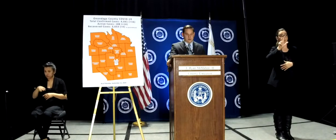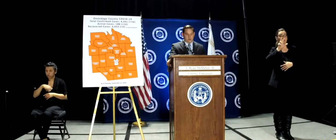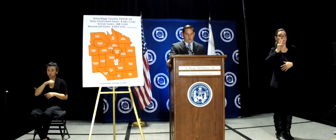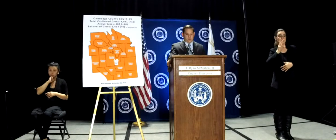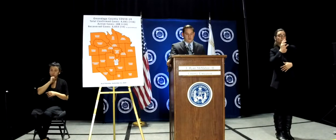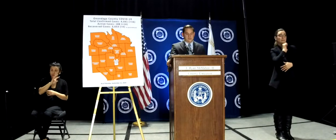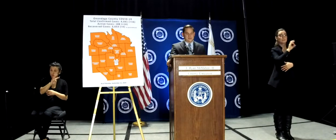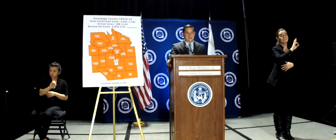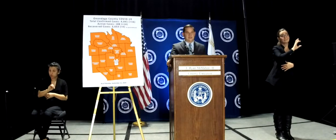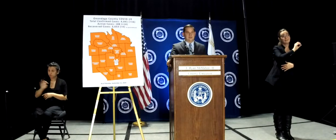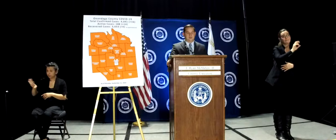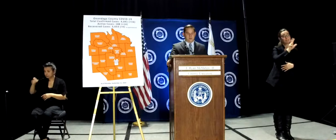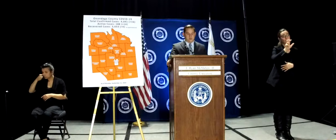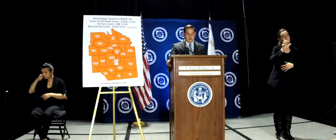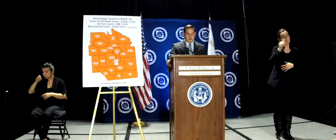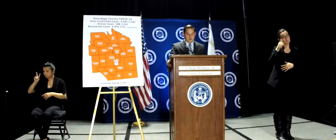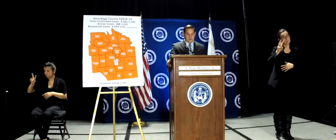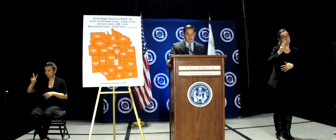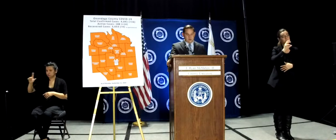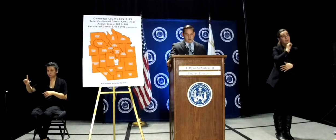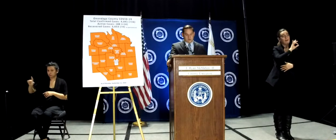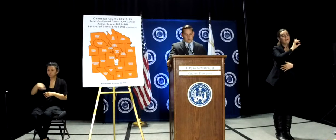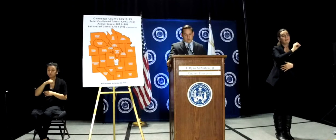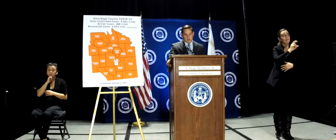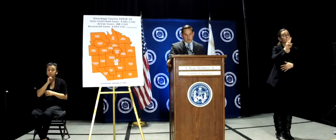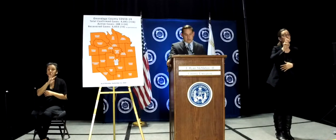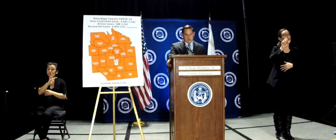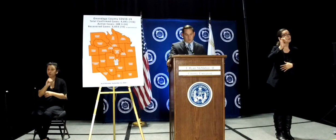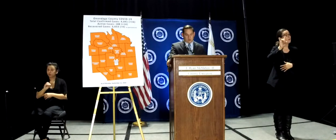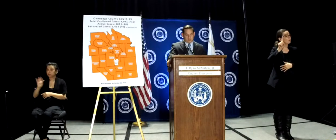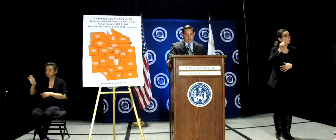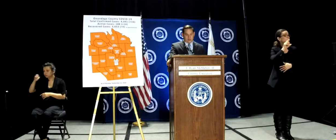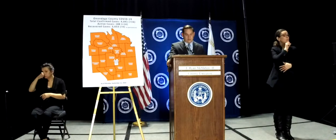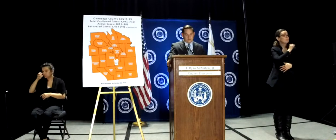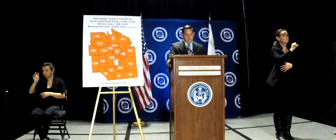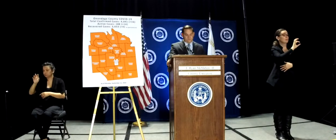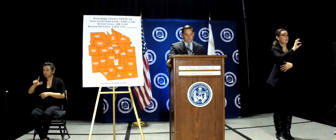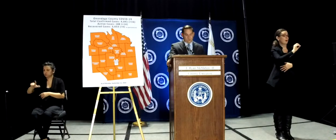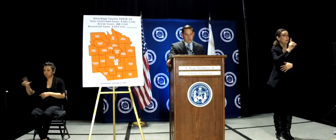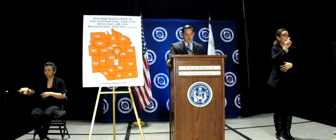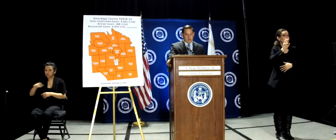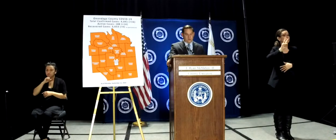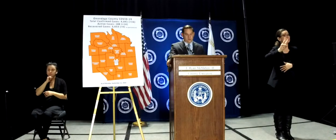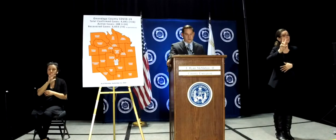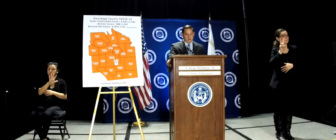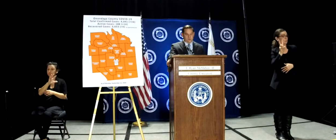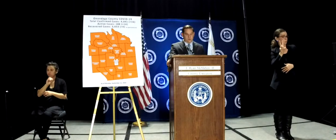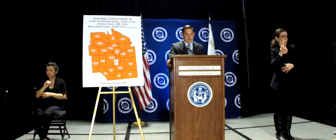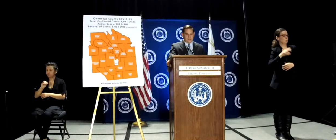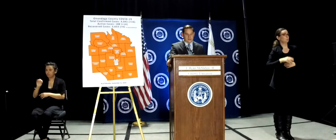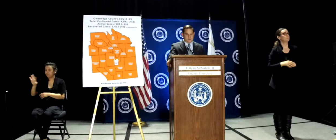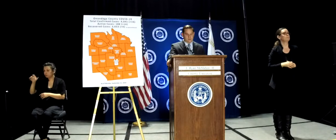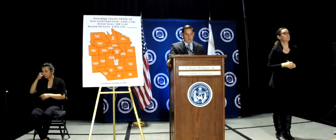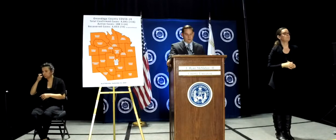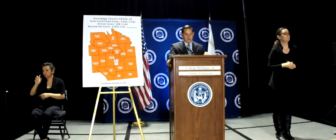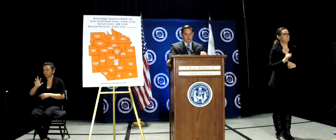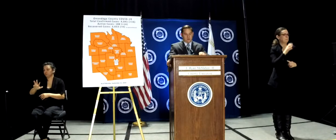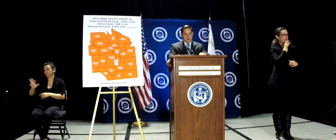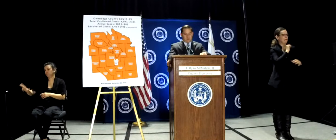60s, 316 in their 70s, 281 in their 80s, and 162 in their